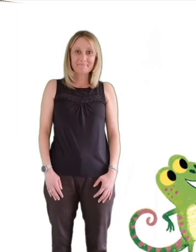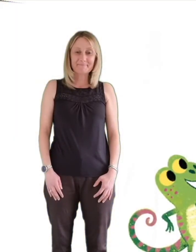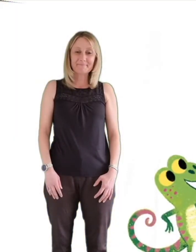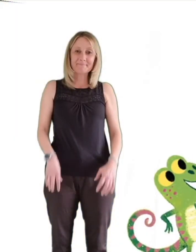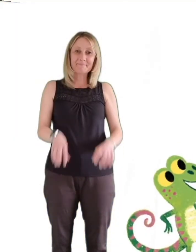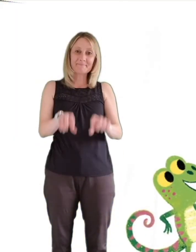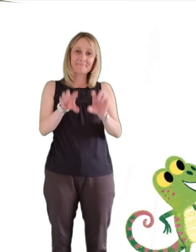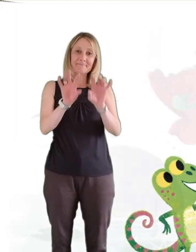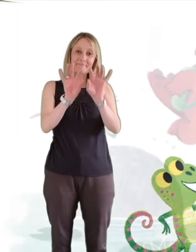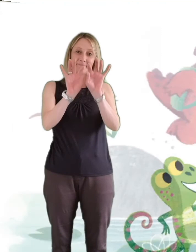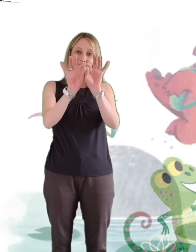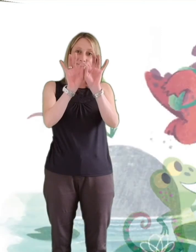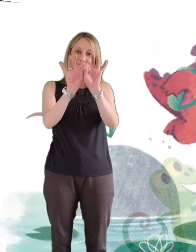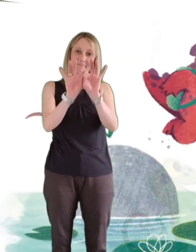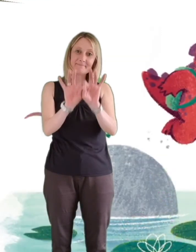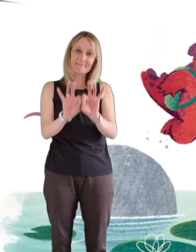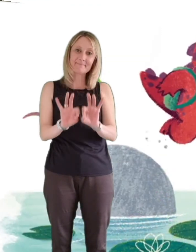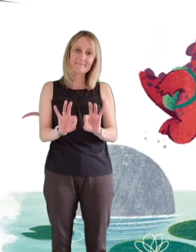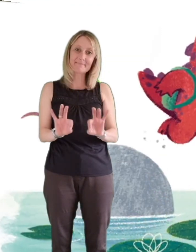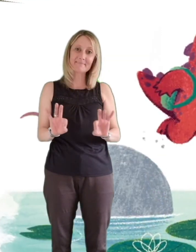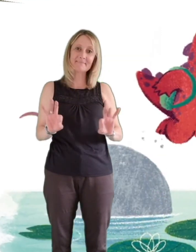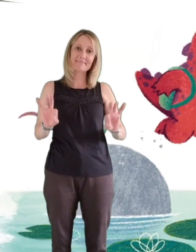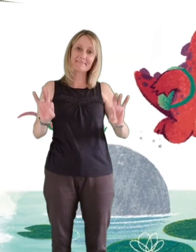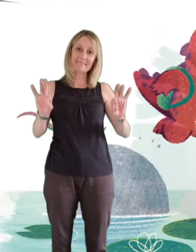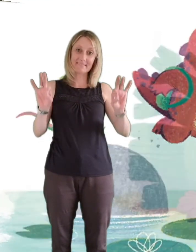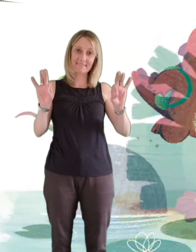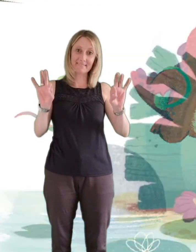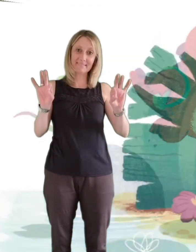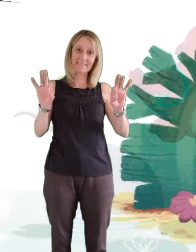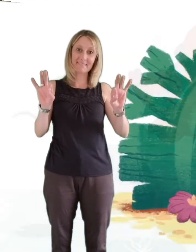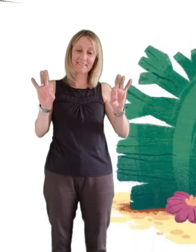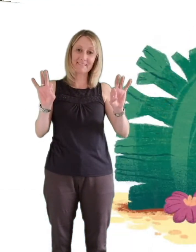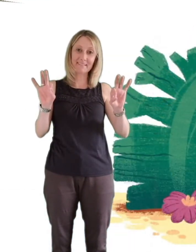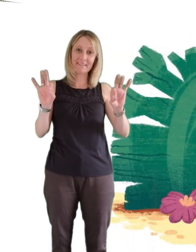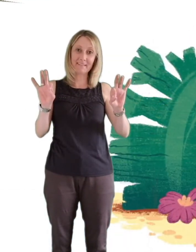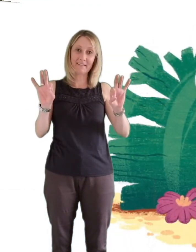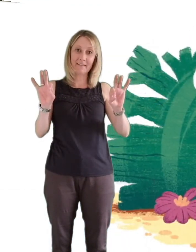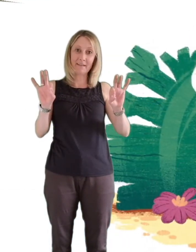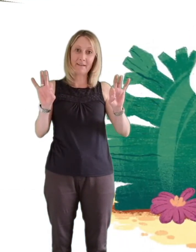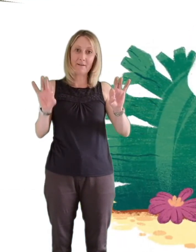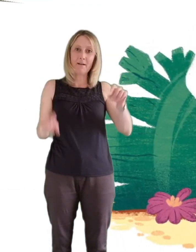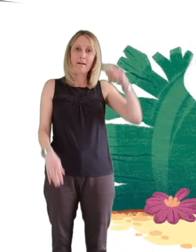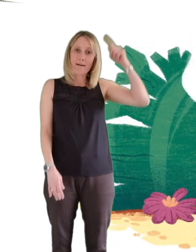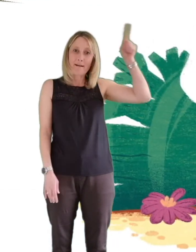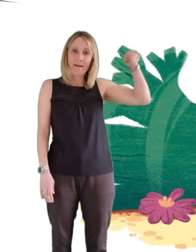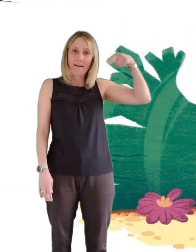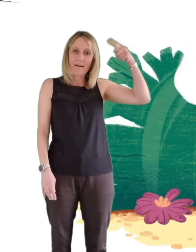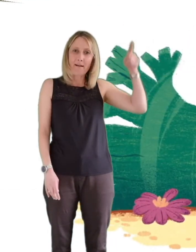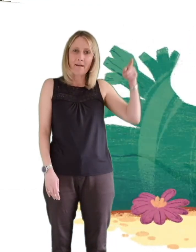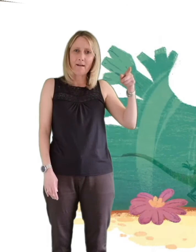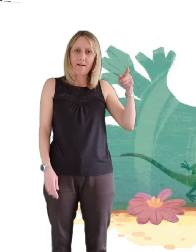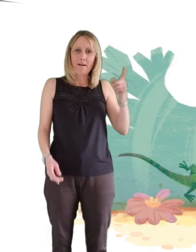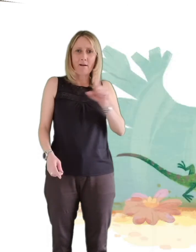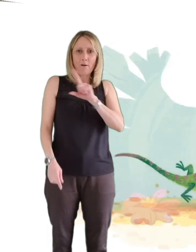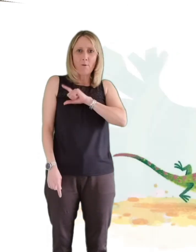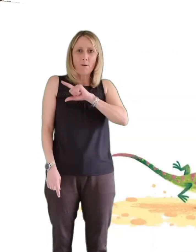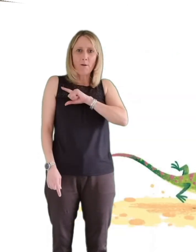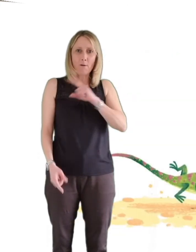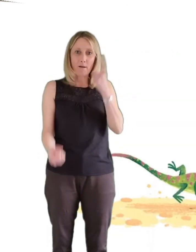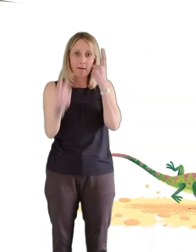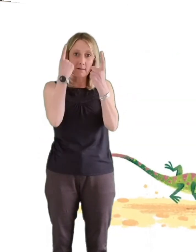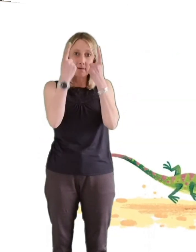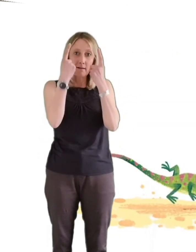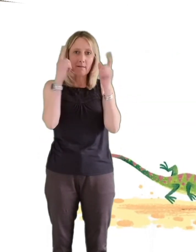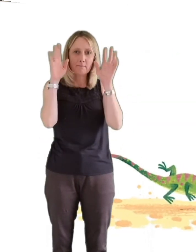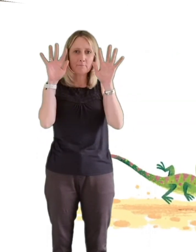And with those little wordlings, he calmed his busy brain. Since when the sun is shining, why worry